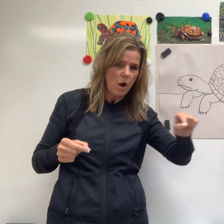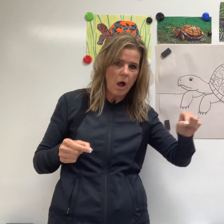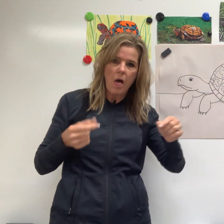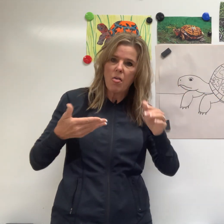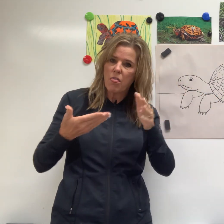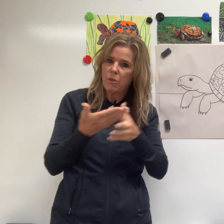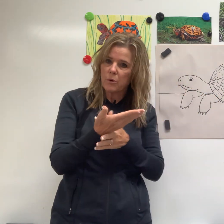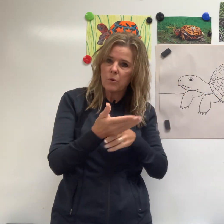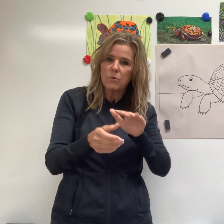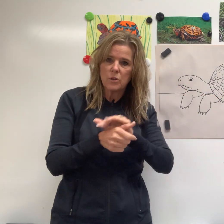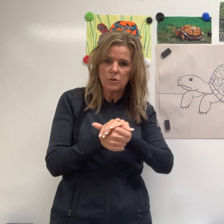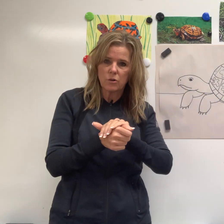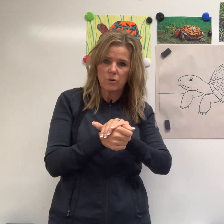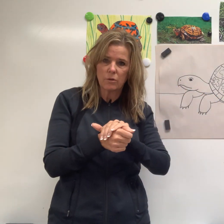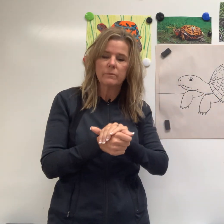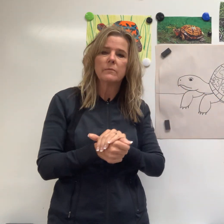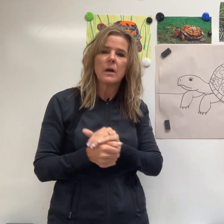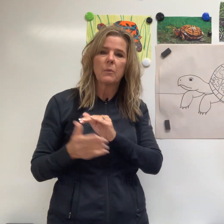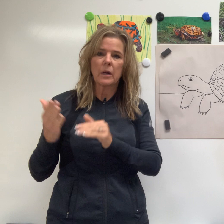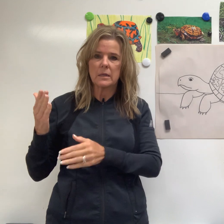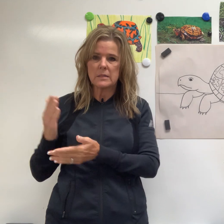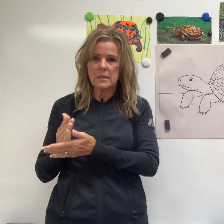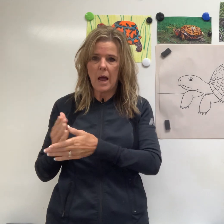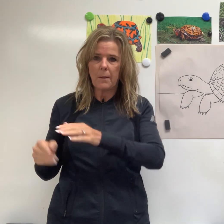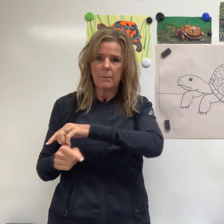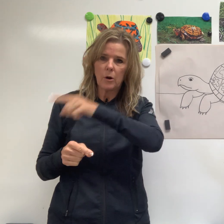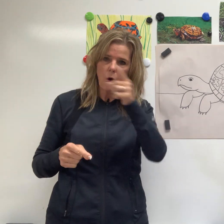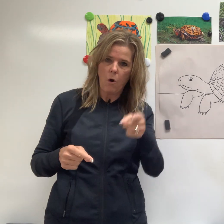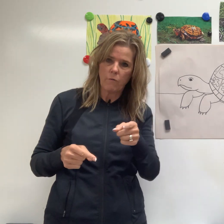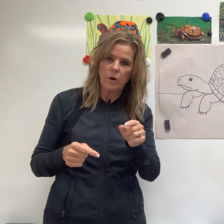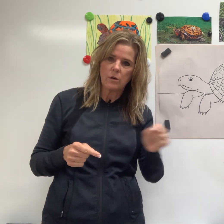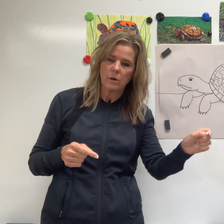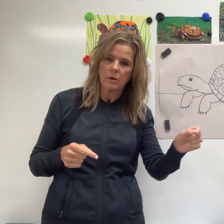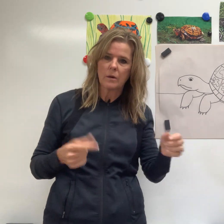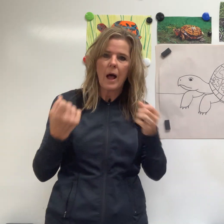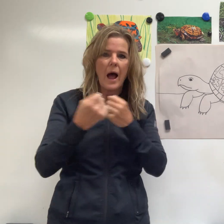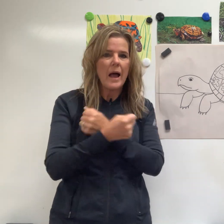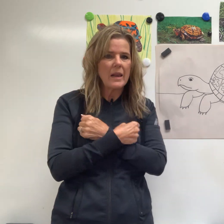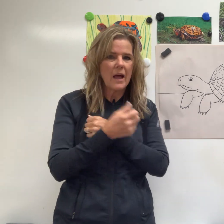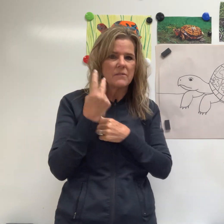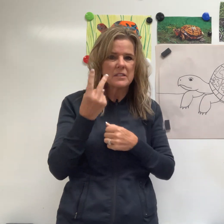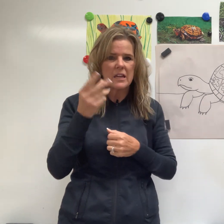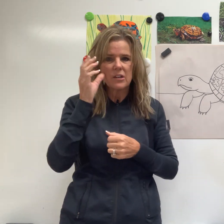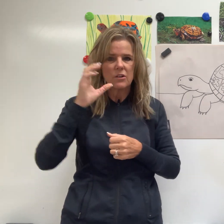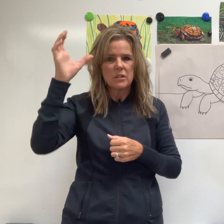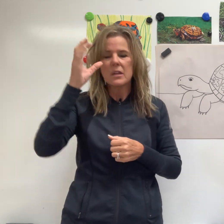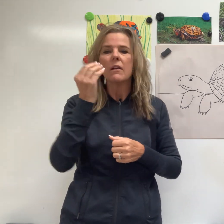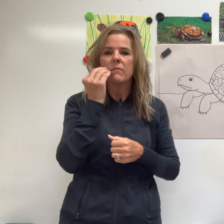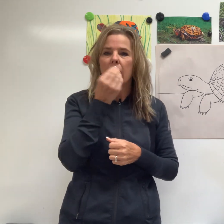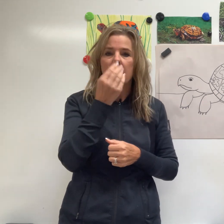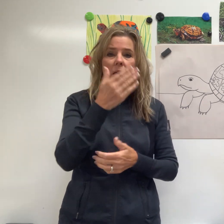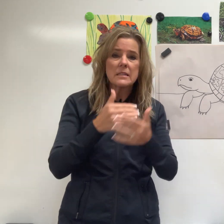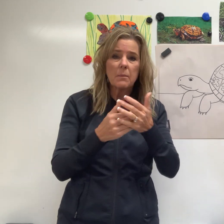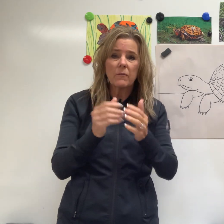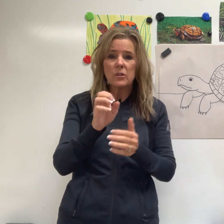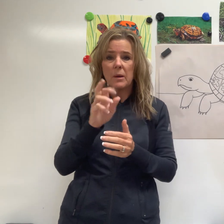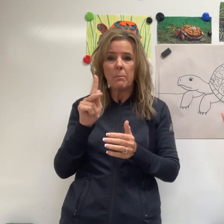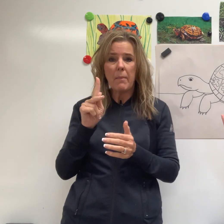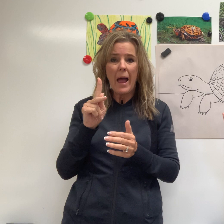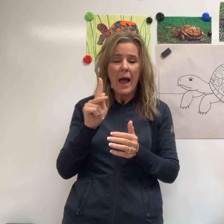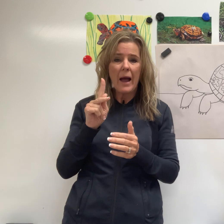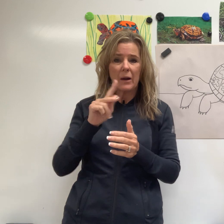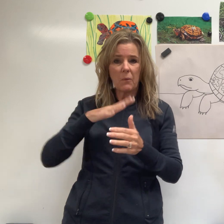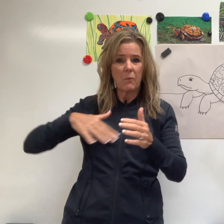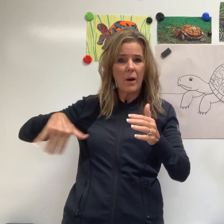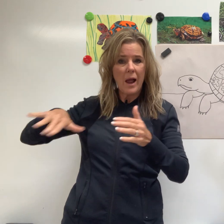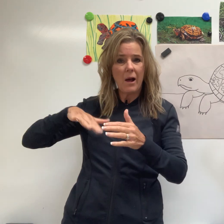stop, jump over. Now, I loved seeing your sunflowers last week, and some of you even did background all on your own. You